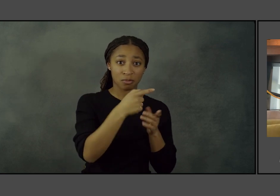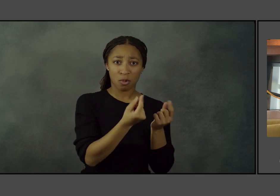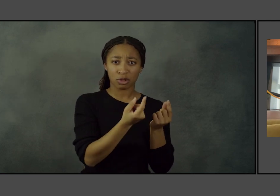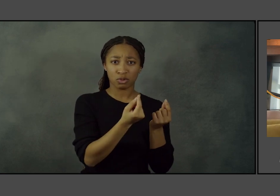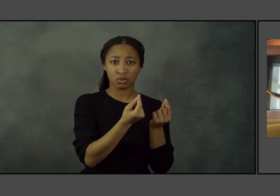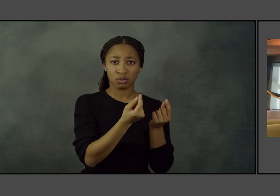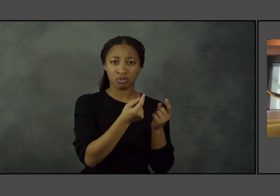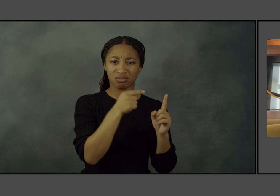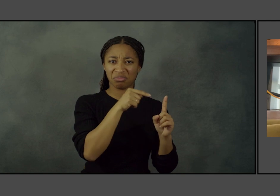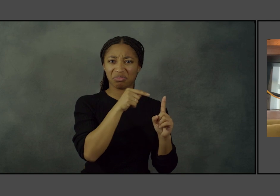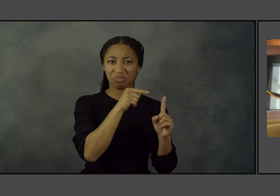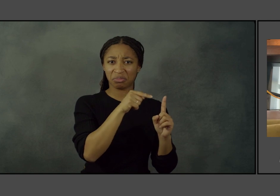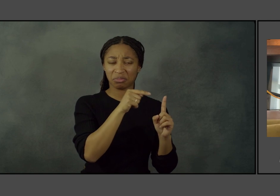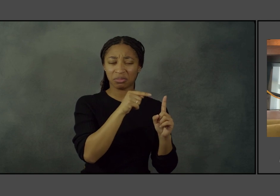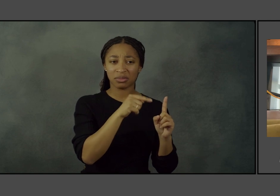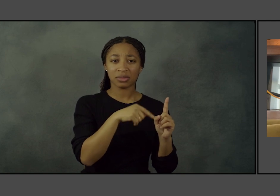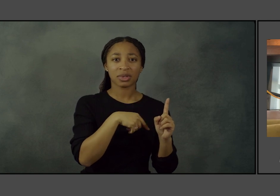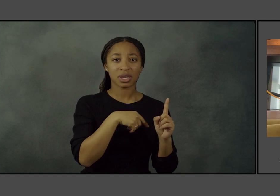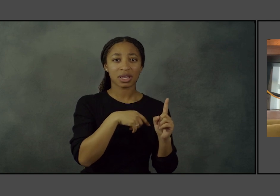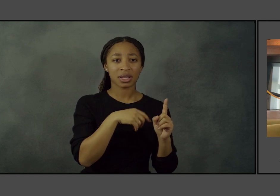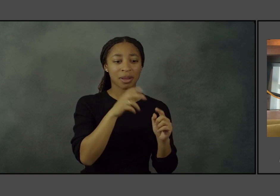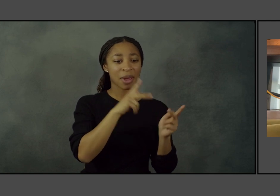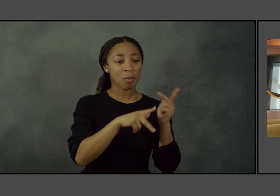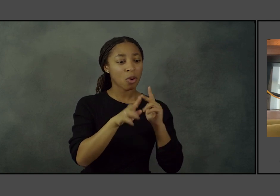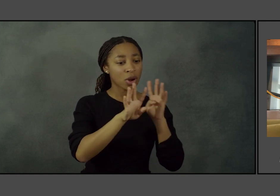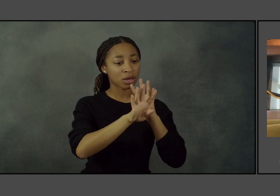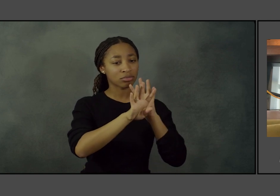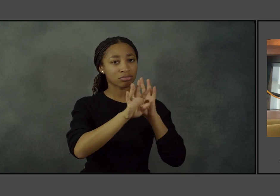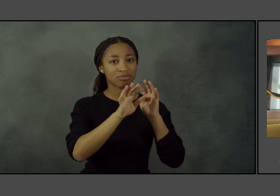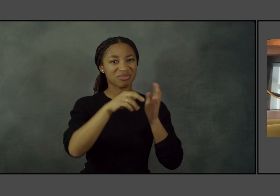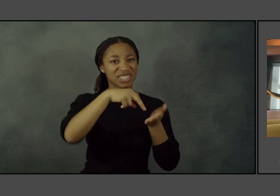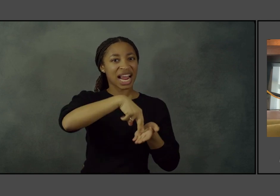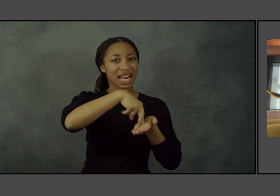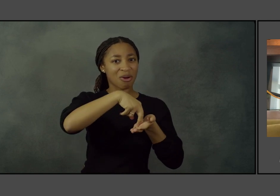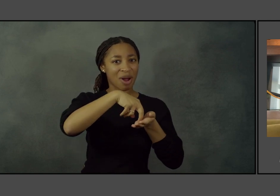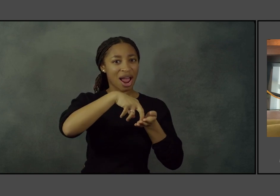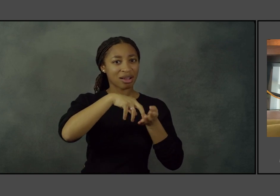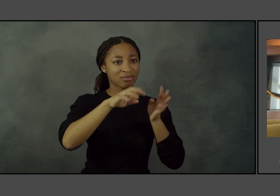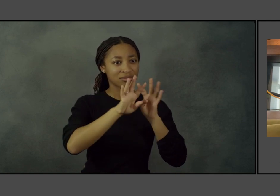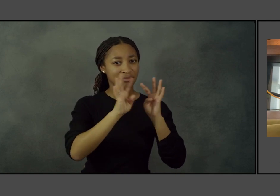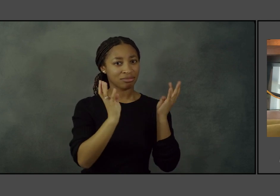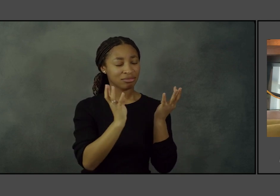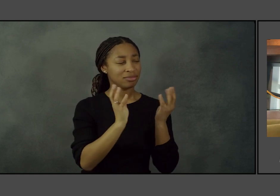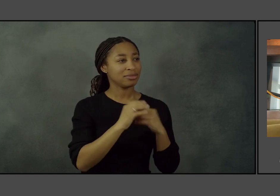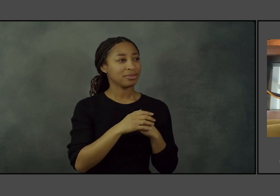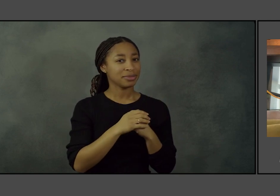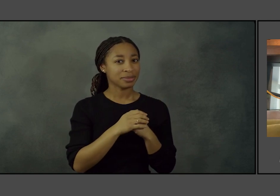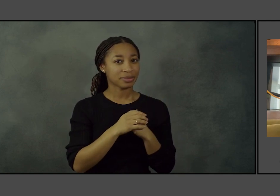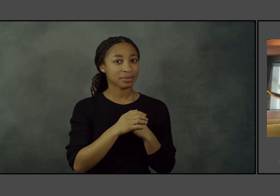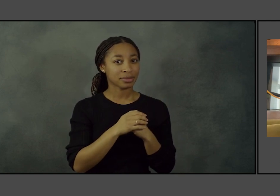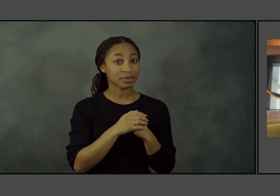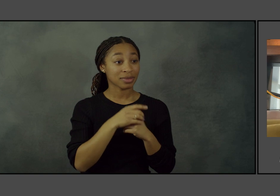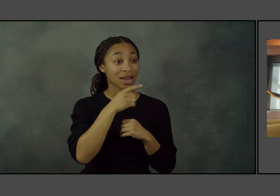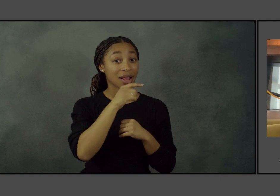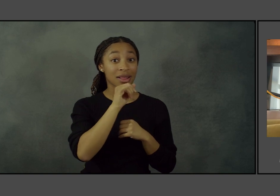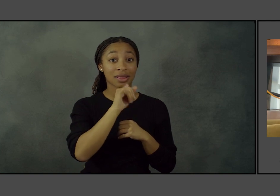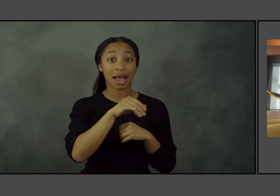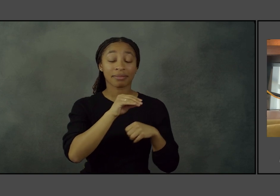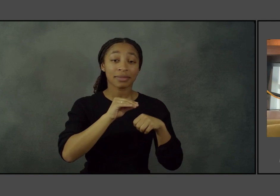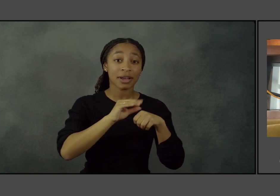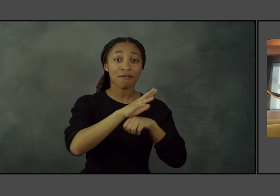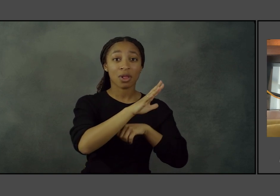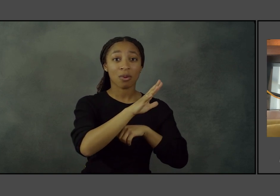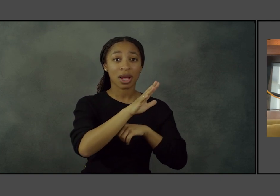the folks were standing around, and with John de Conquer's influence and magic, they were able